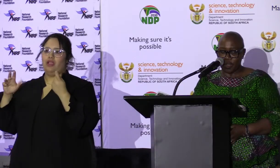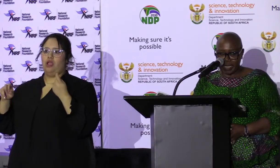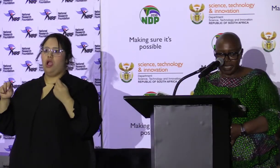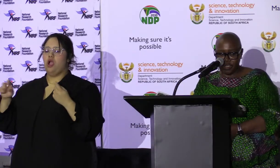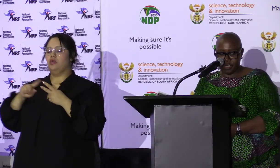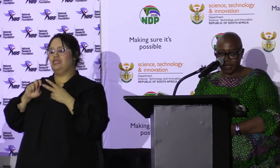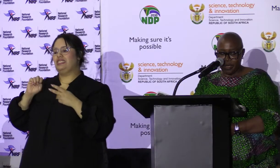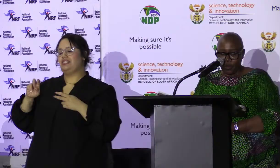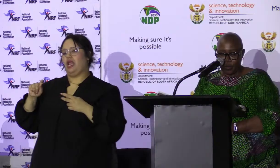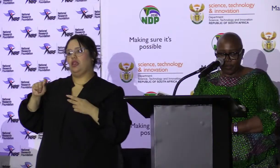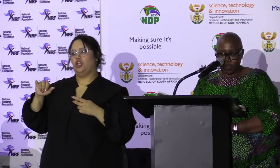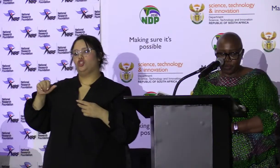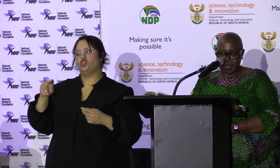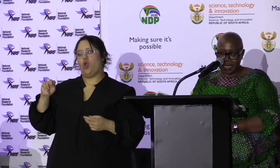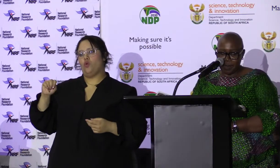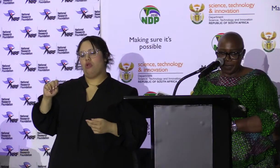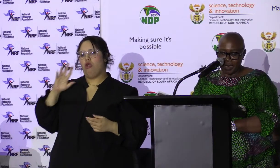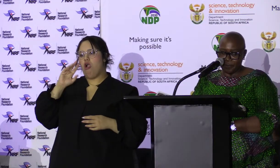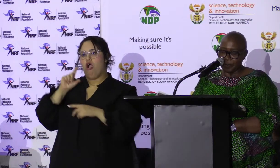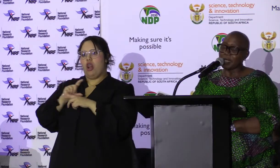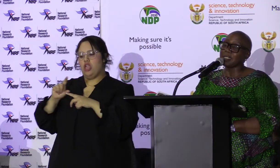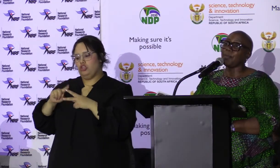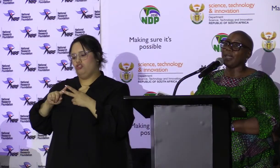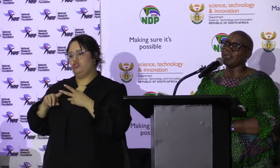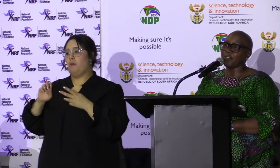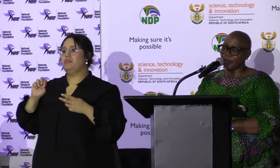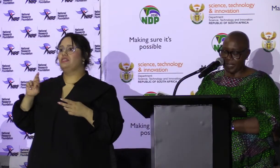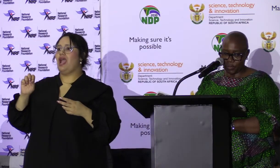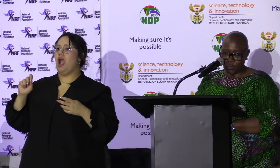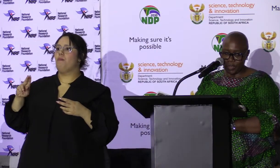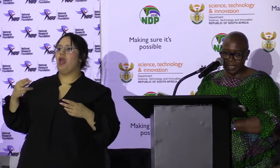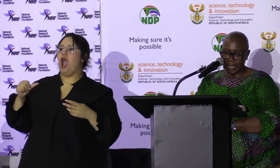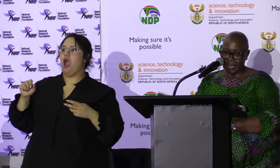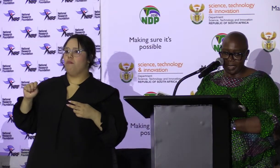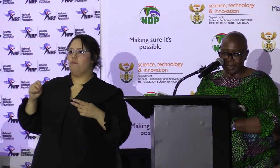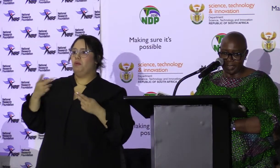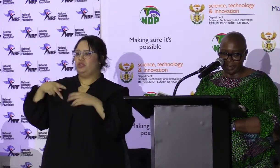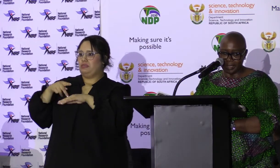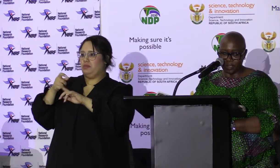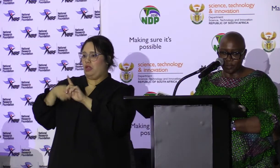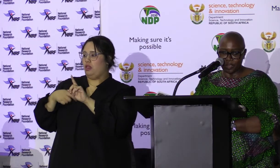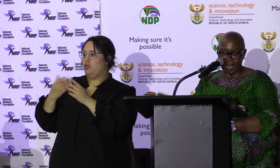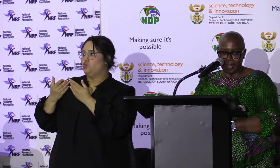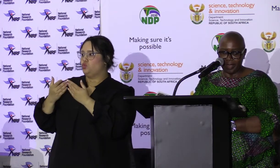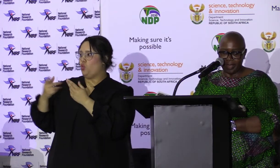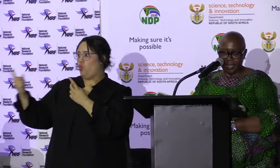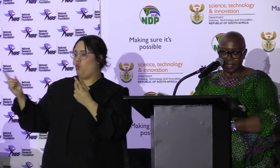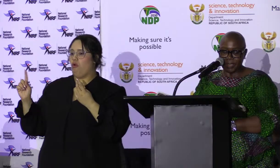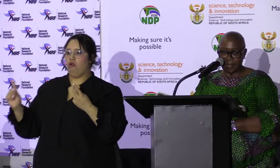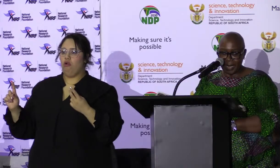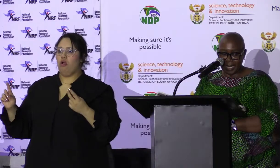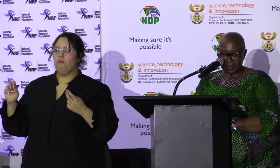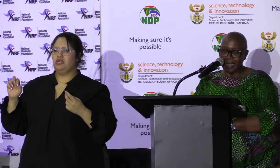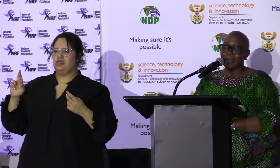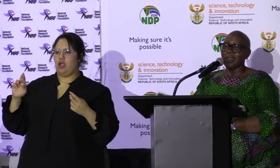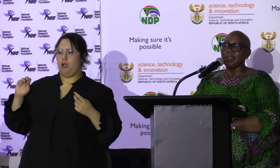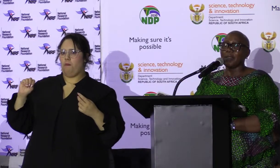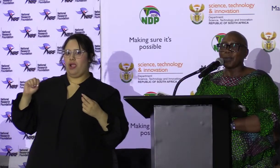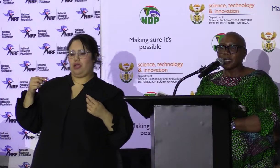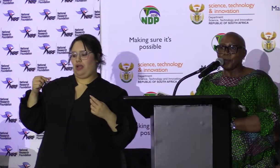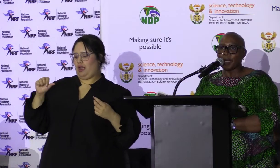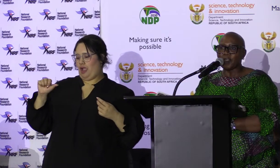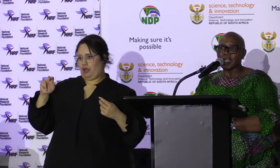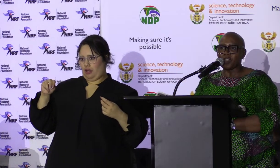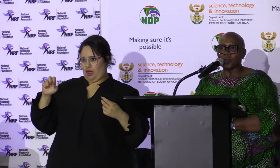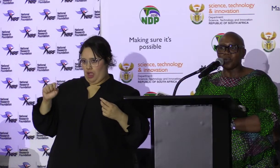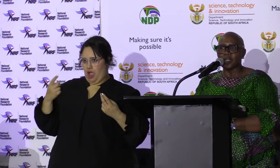St. John's College. We have got Mr. Abraham, the principal from the school, St. John's, is Mr. Magaga,